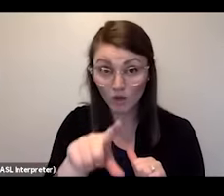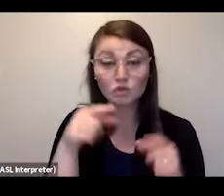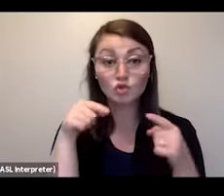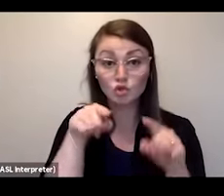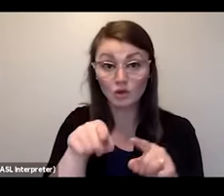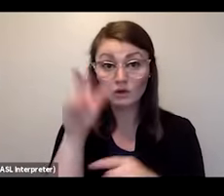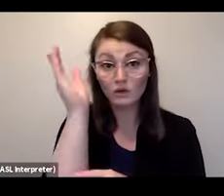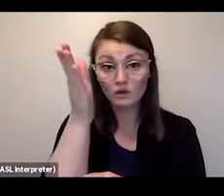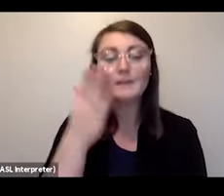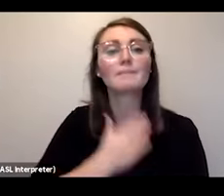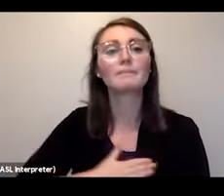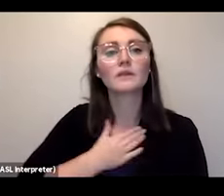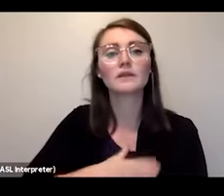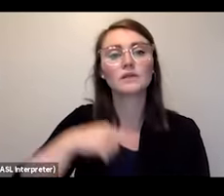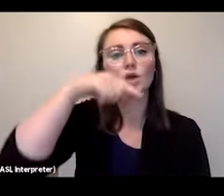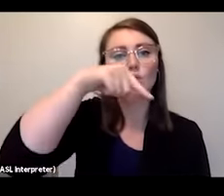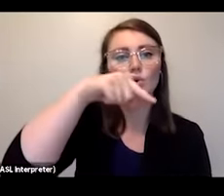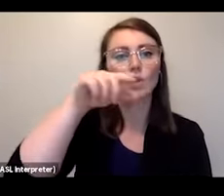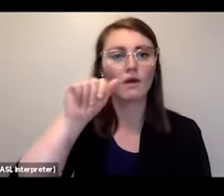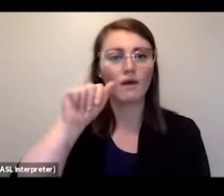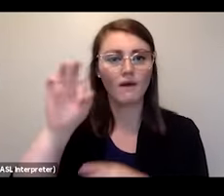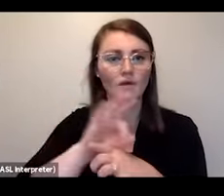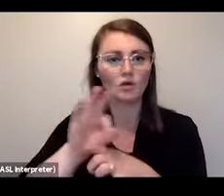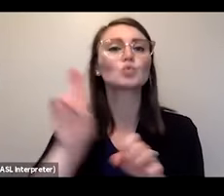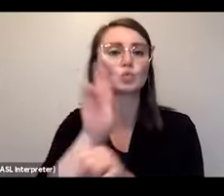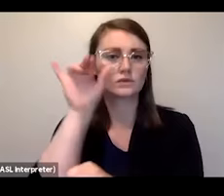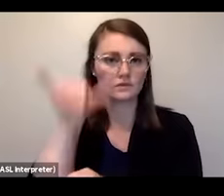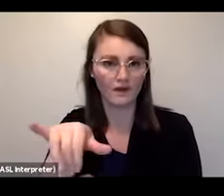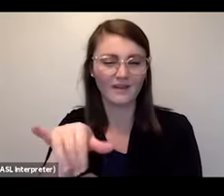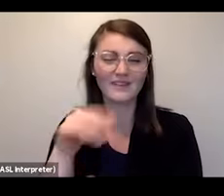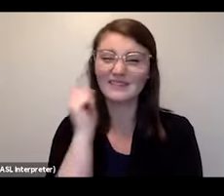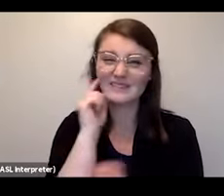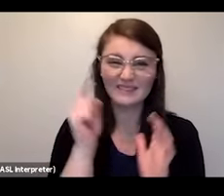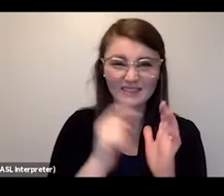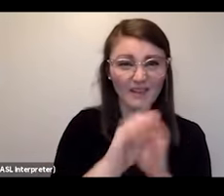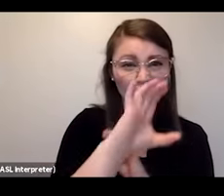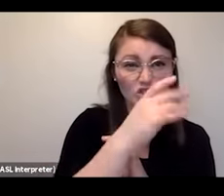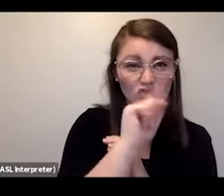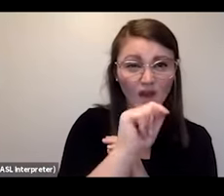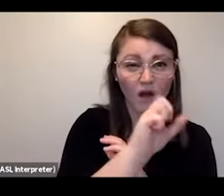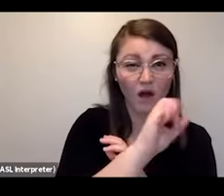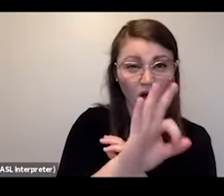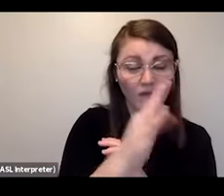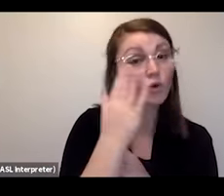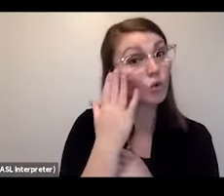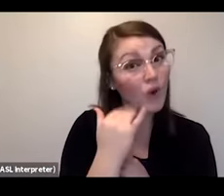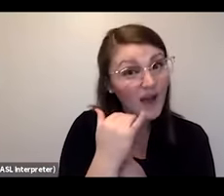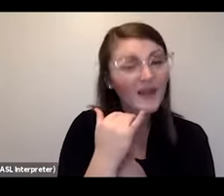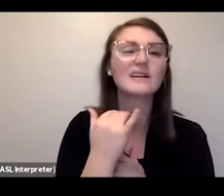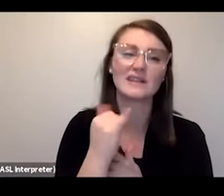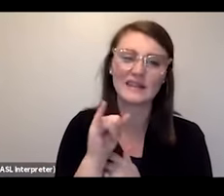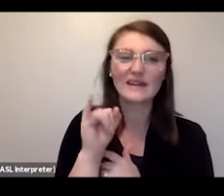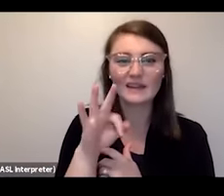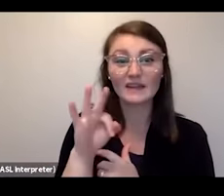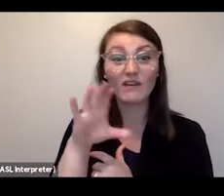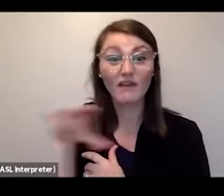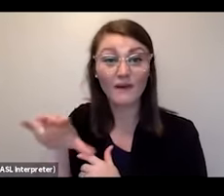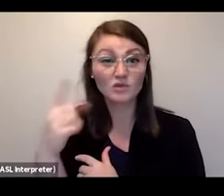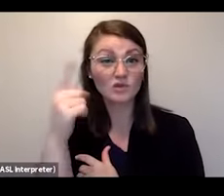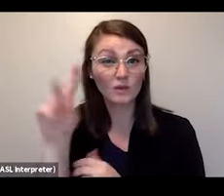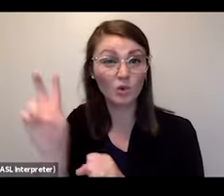order to submit this. You will notice that we have turned off the chat function. This is because it interferes with captions for those who are using their